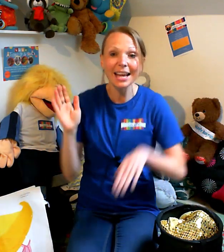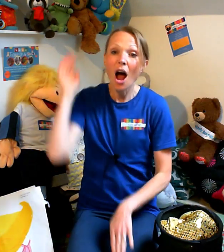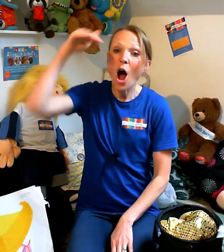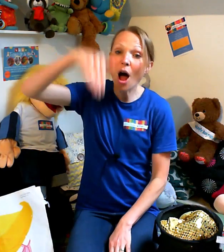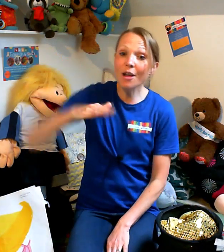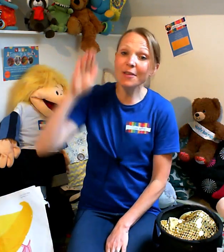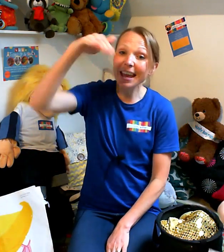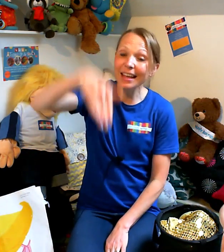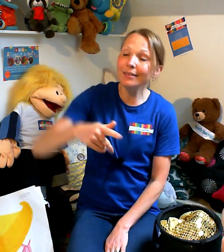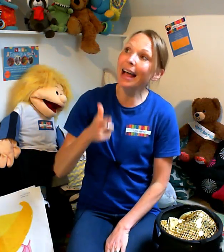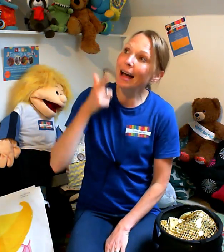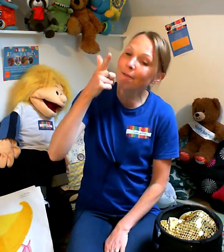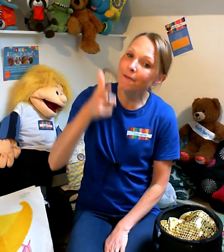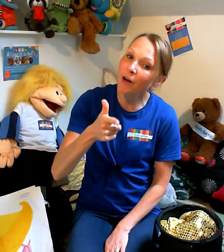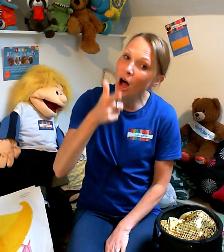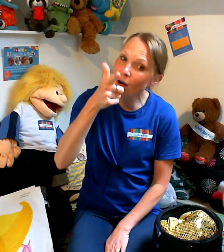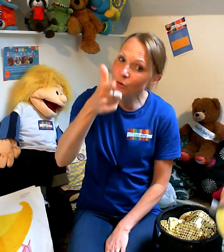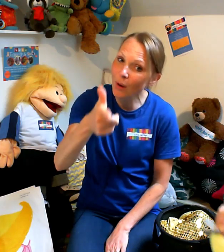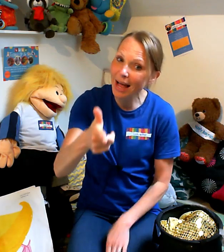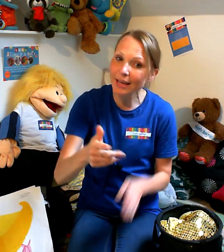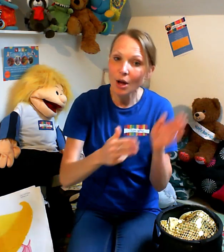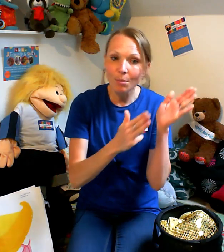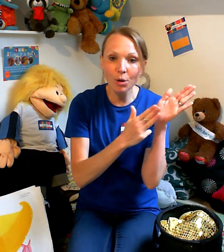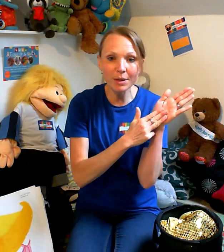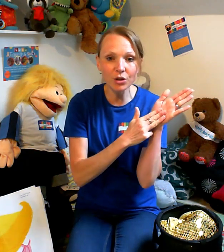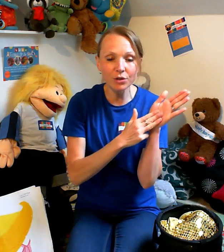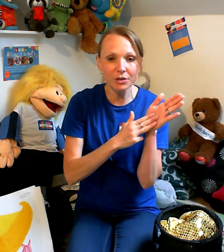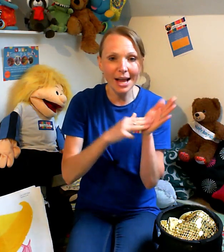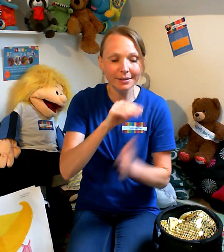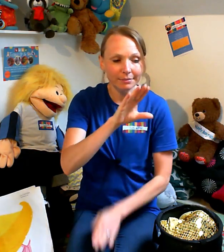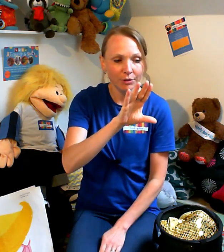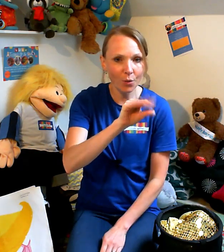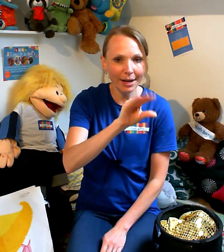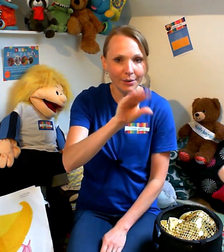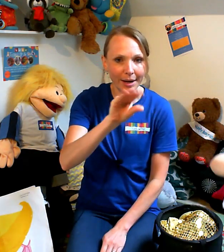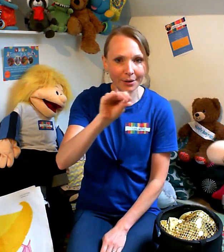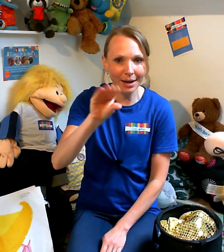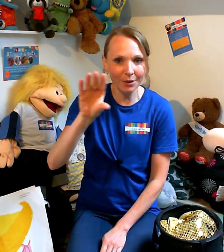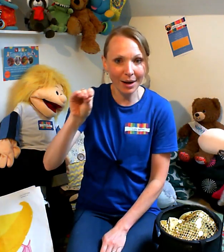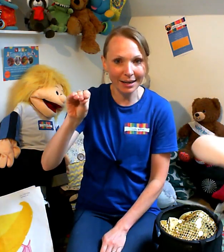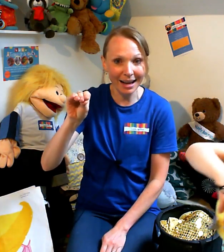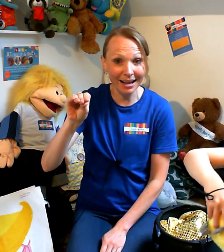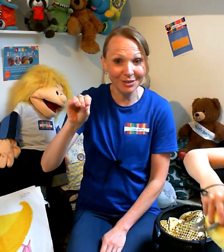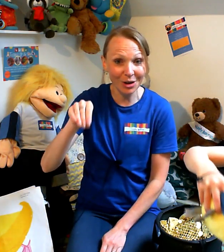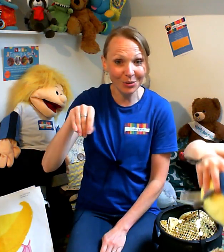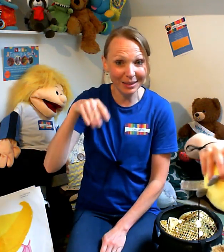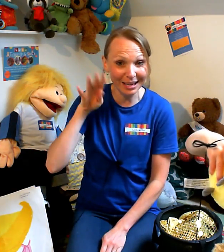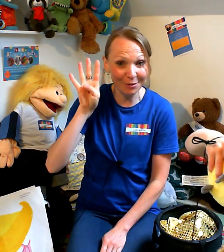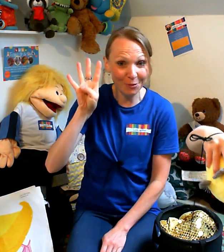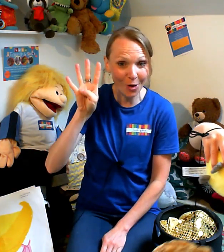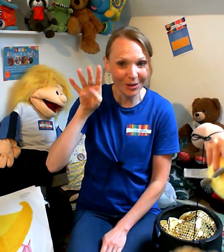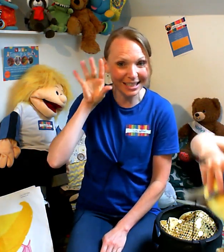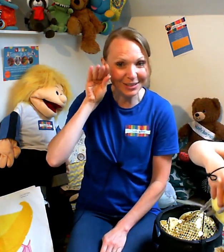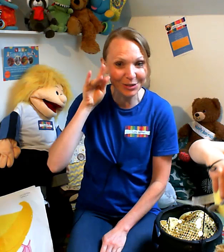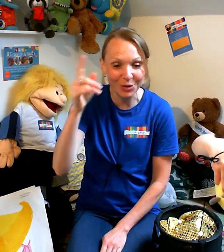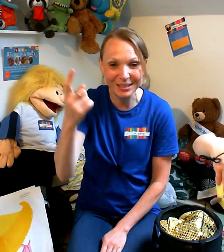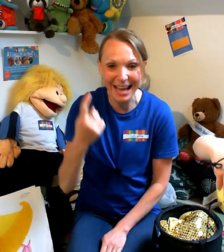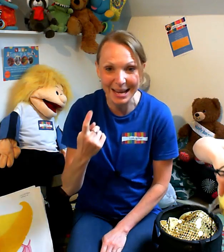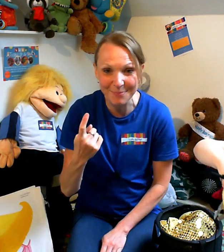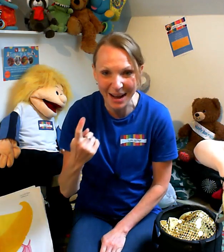over the hills and far away. Mummy duck said quack quack quack quack. and only four little ducks came back.